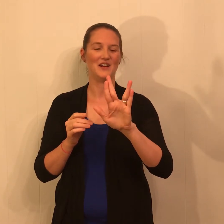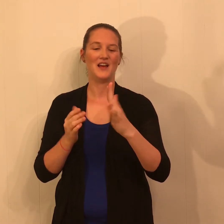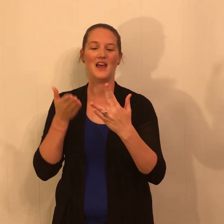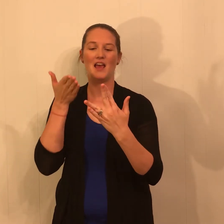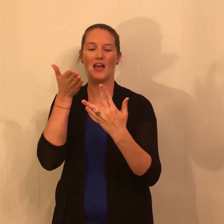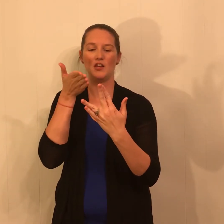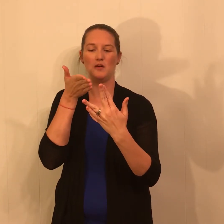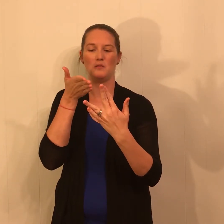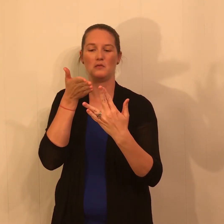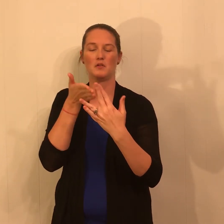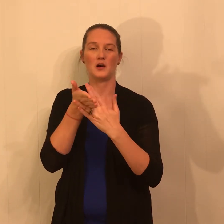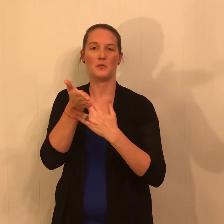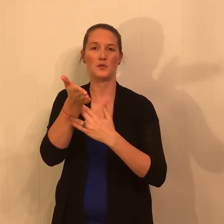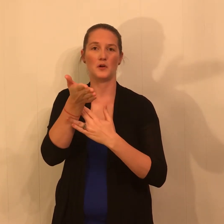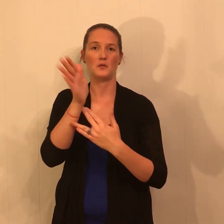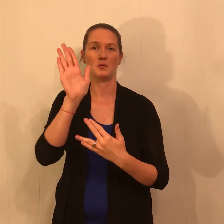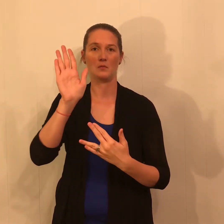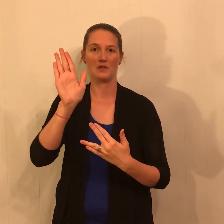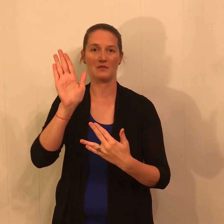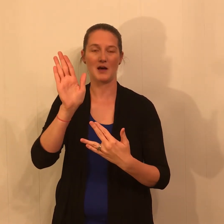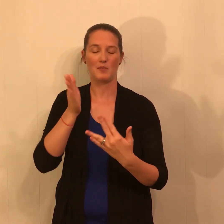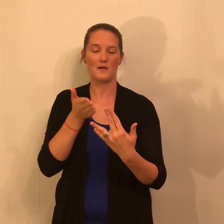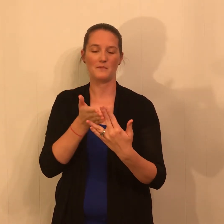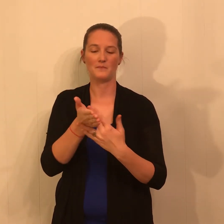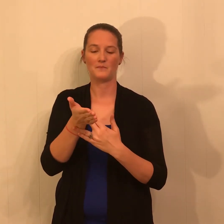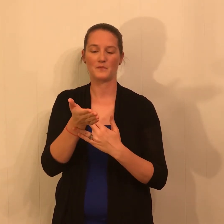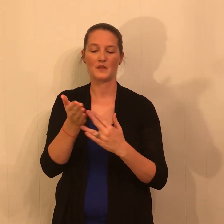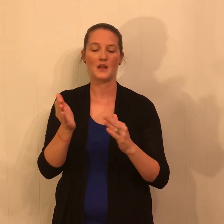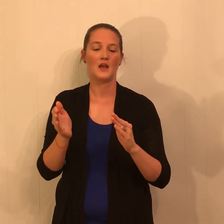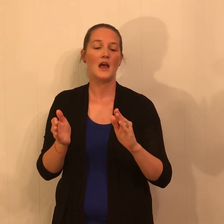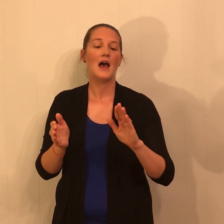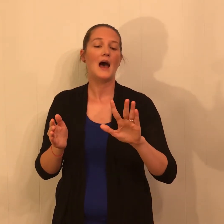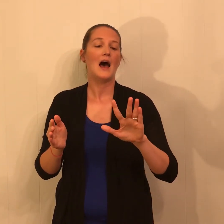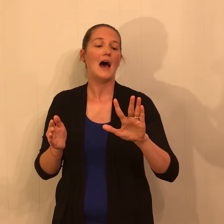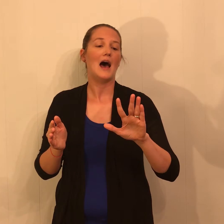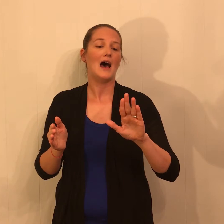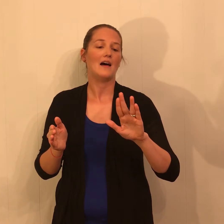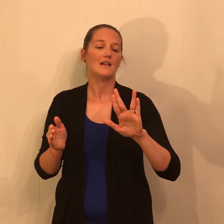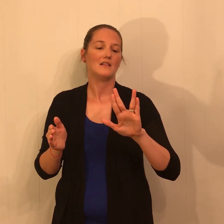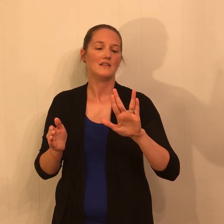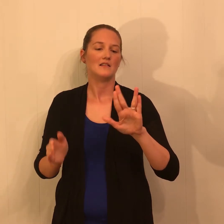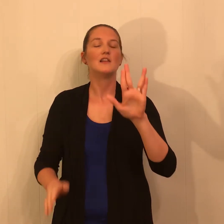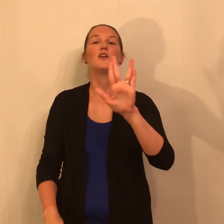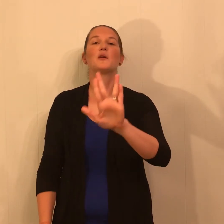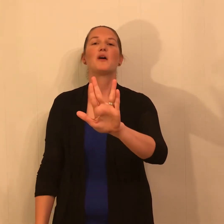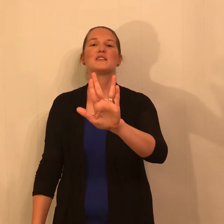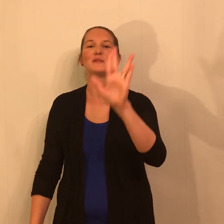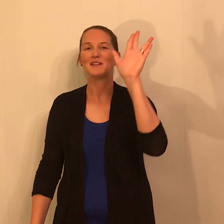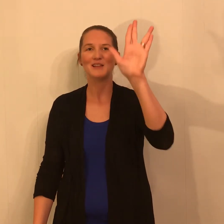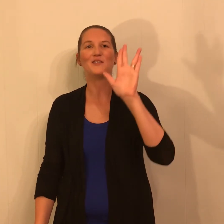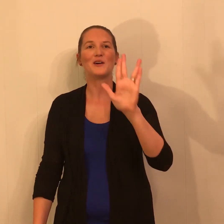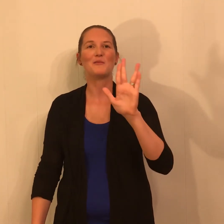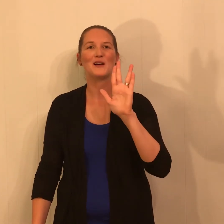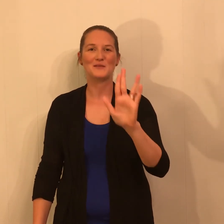and you come through with a flat palm. live long and prosper, live long and prosper